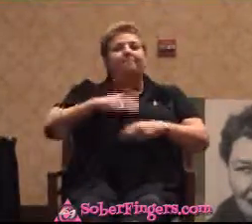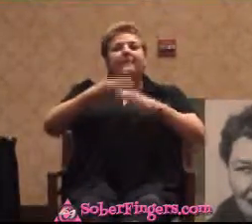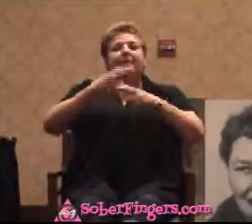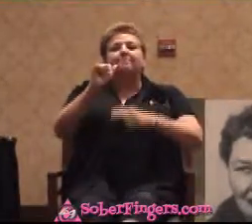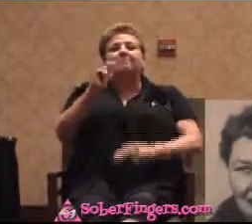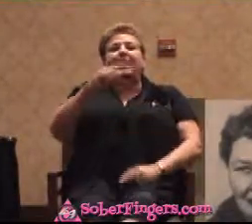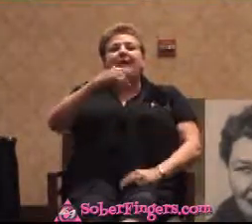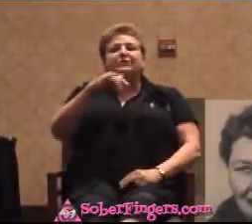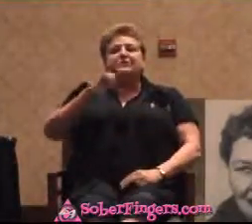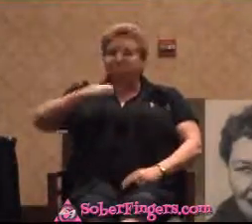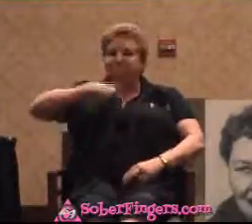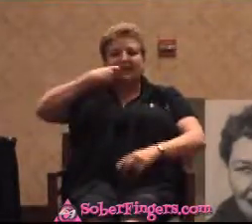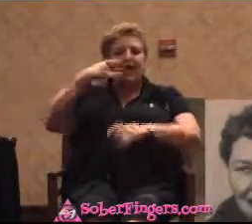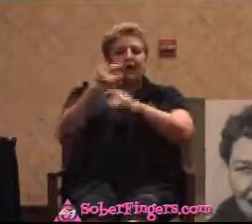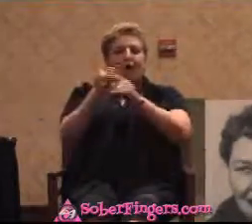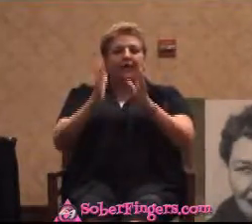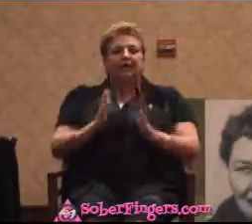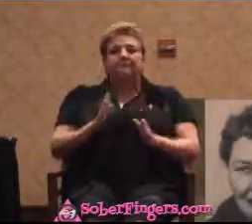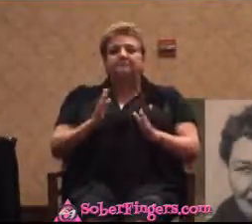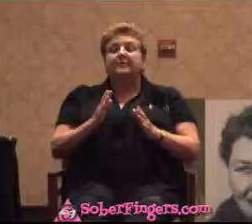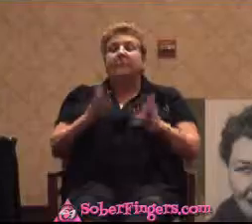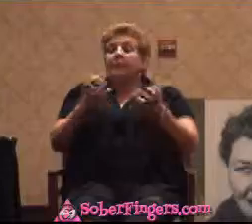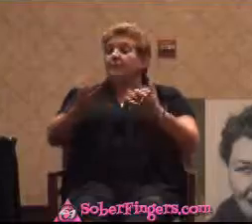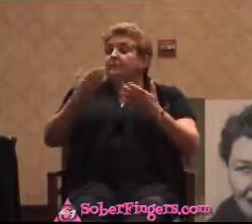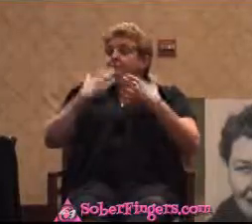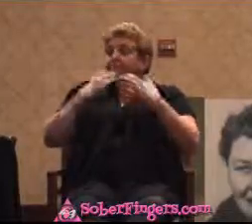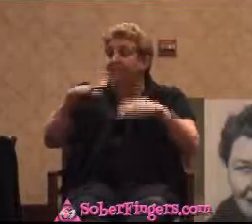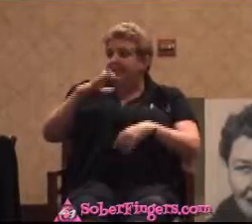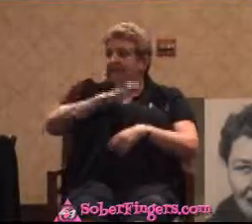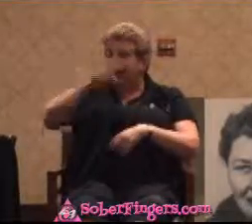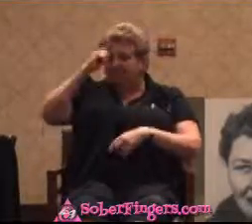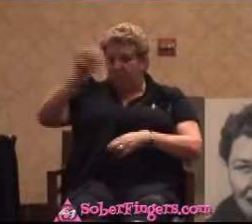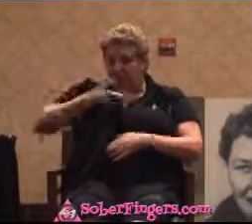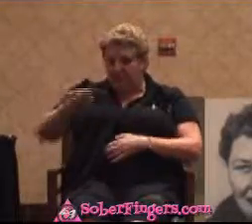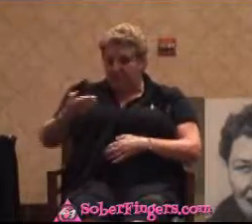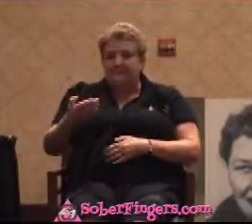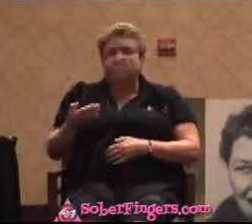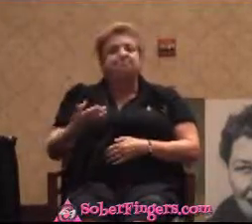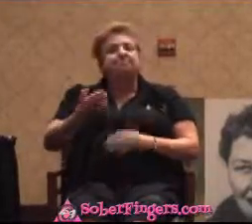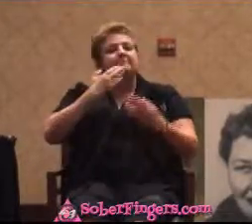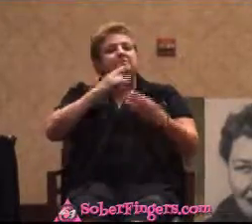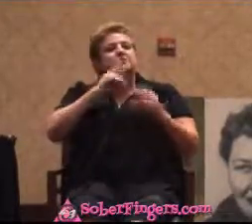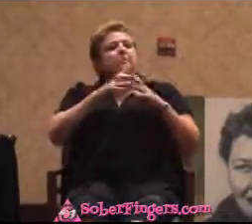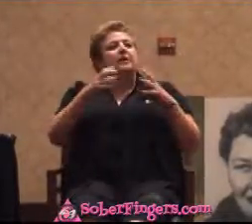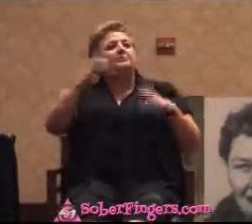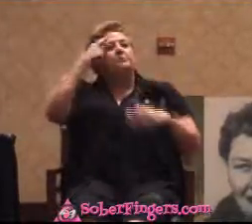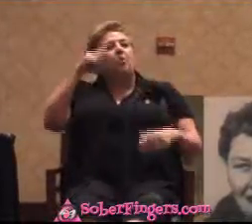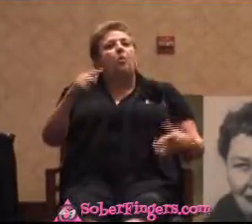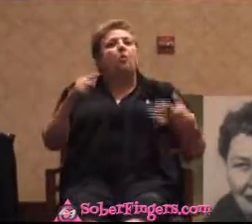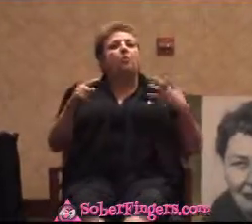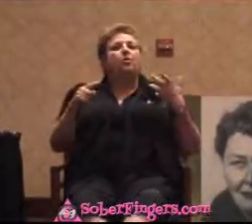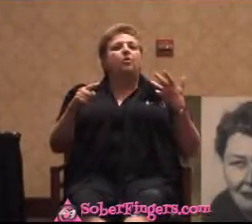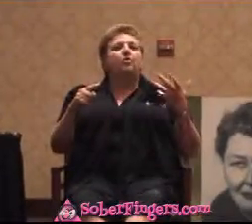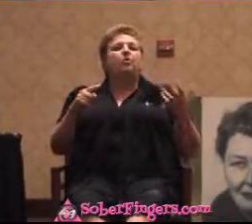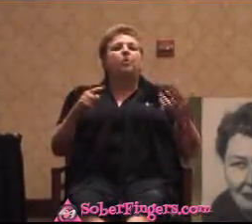I want to say thank you very much to the committee for having me here. Thank you so much for the gift basket in my